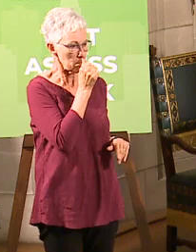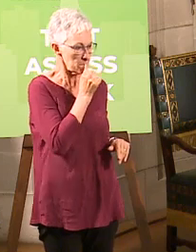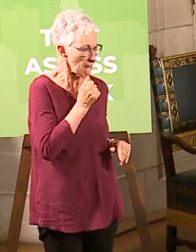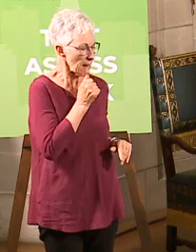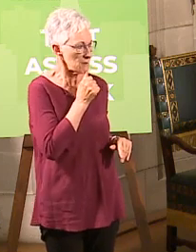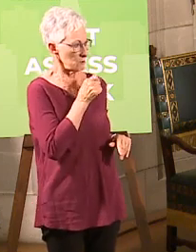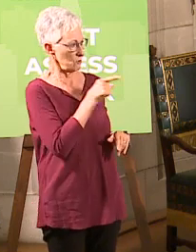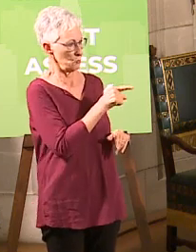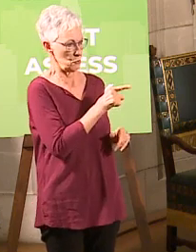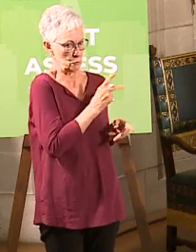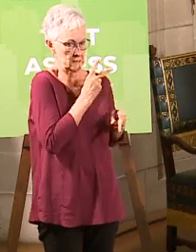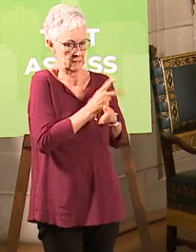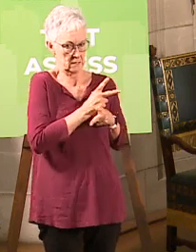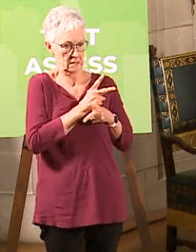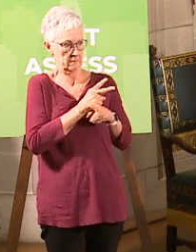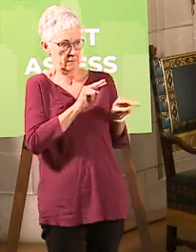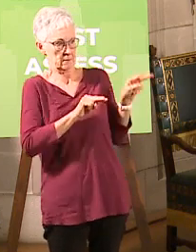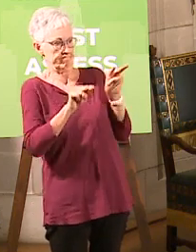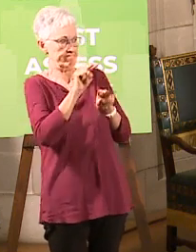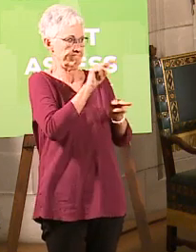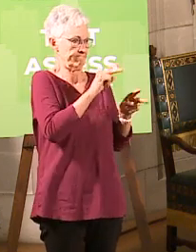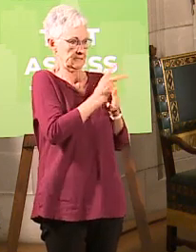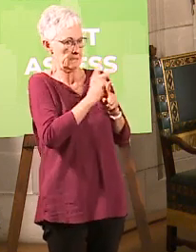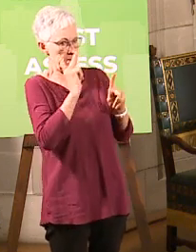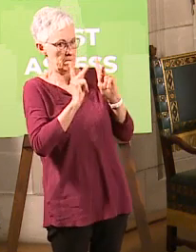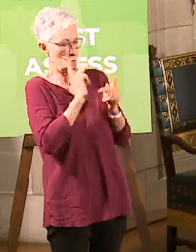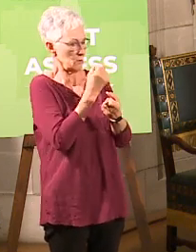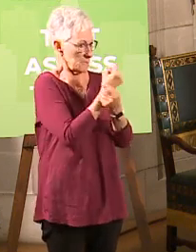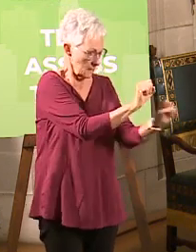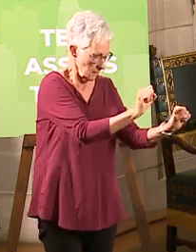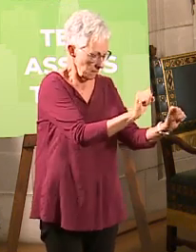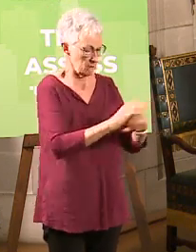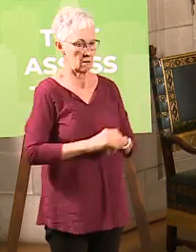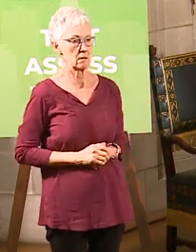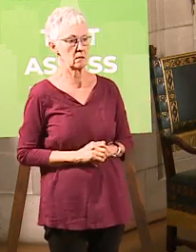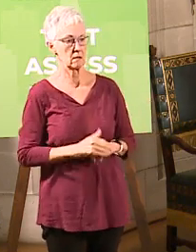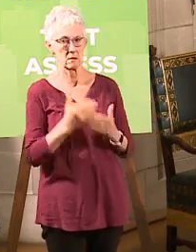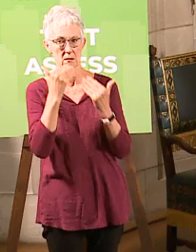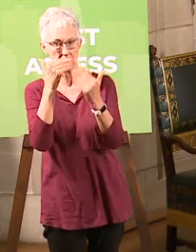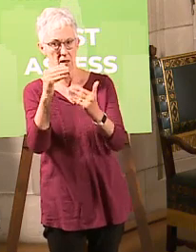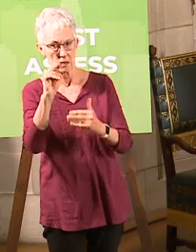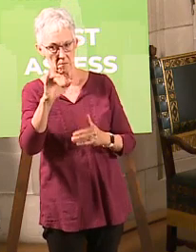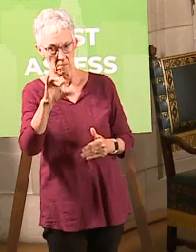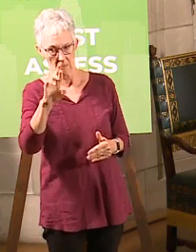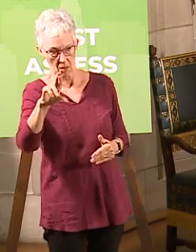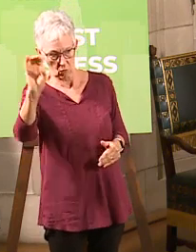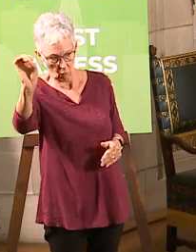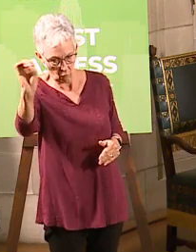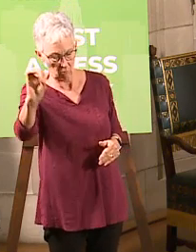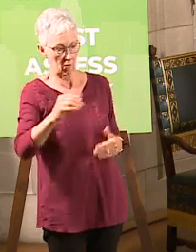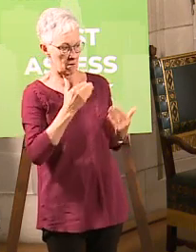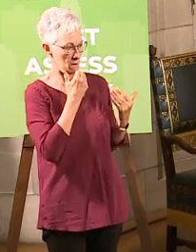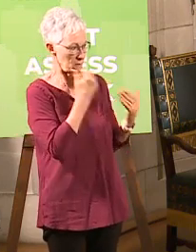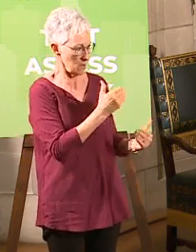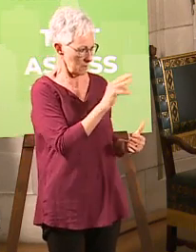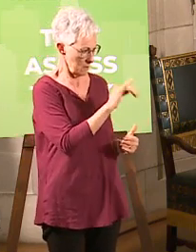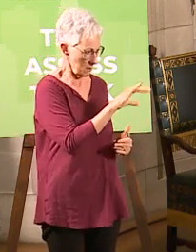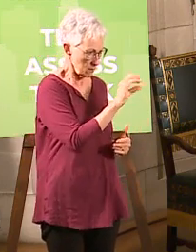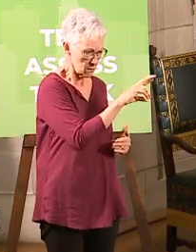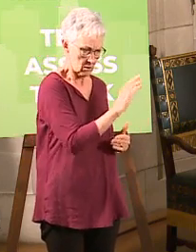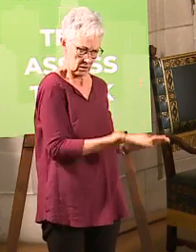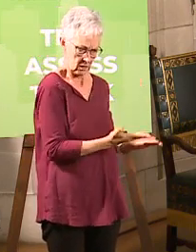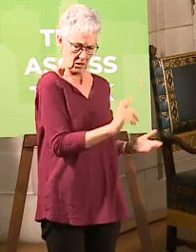out to help clean up after the weekend violence that we had, that helped sweep up glass. There were many people who just volunteered to come out. I